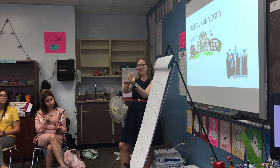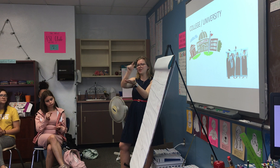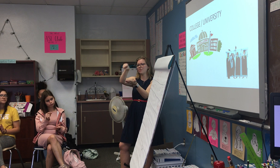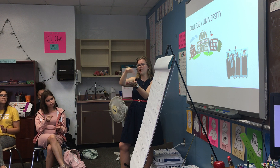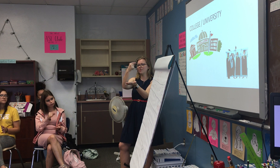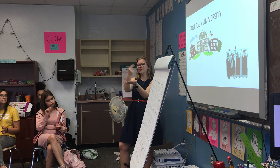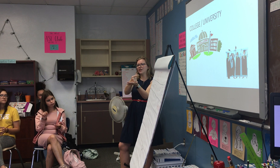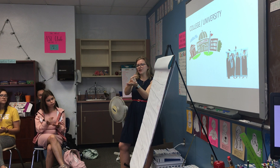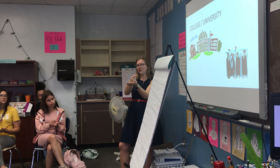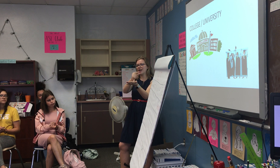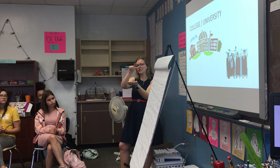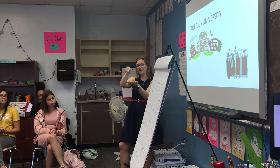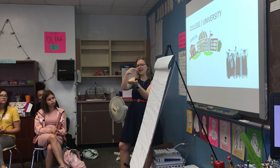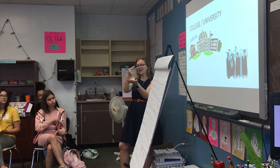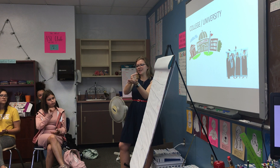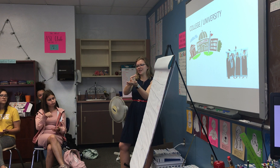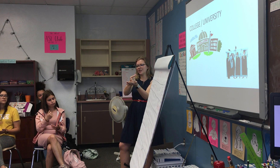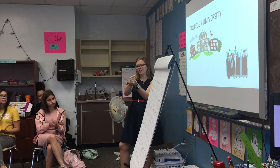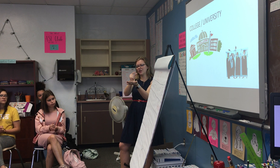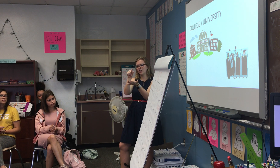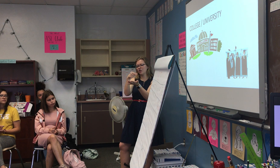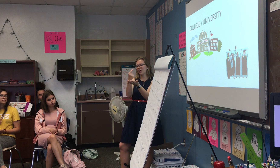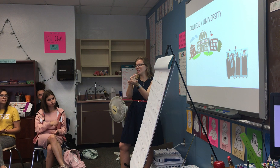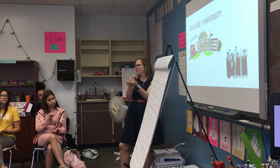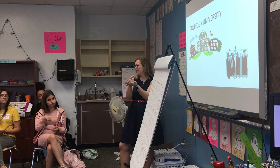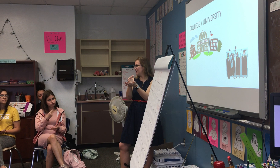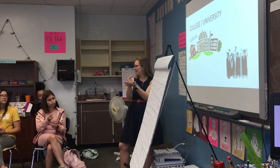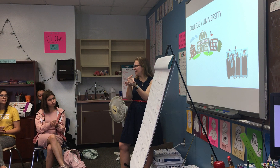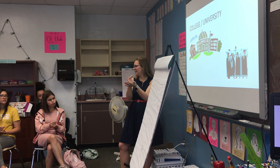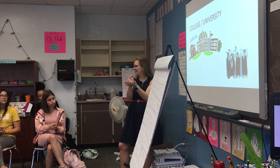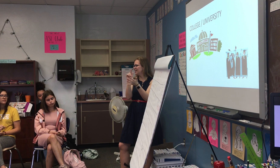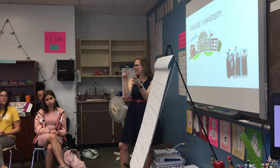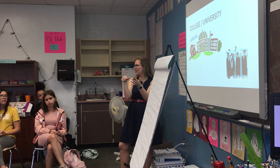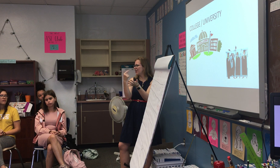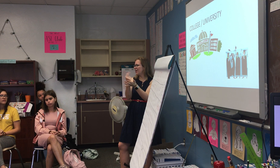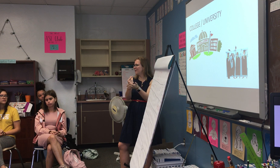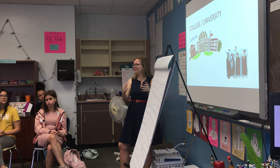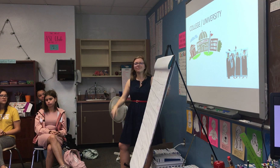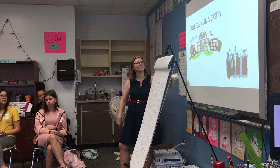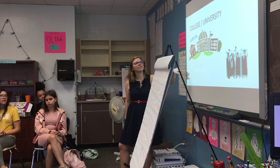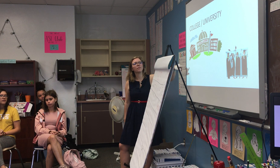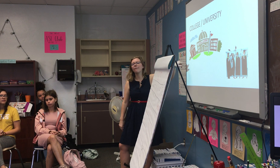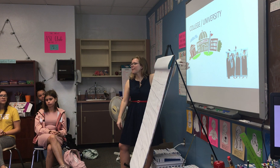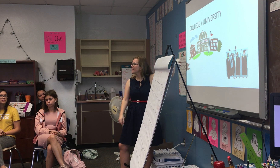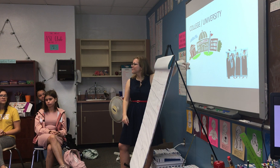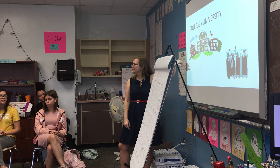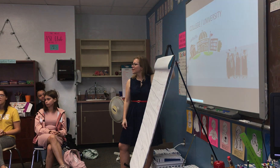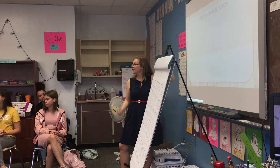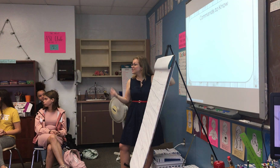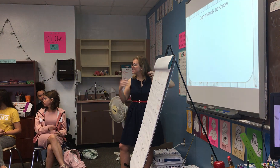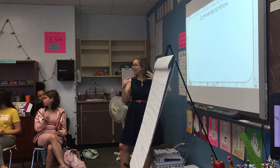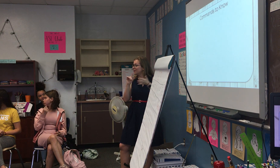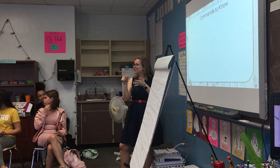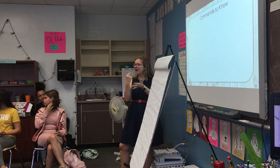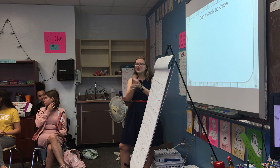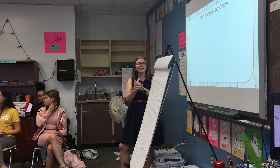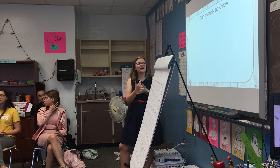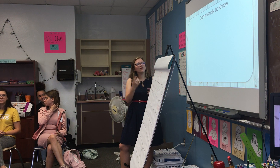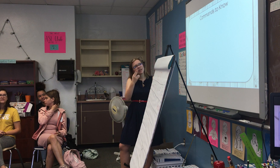hit your palm. Graduate. Graduate. There you go. I'm scared. You're scared to graduate? No, it's gonna